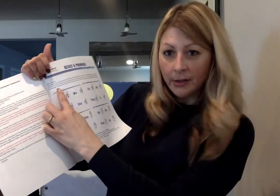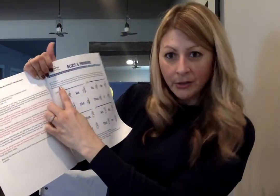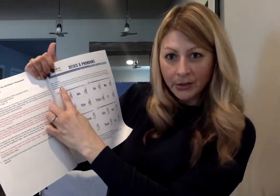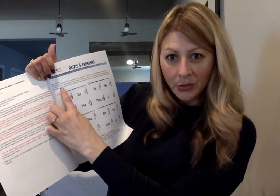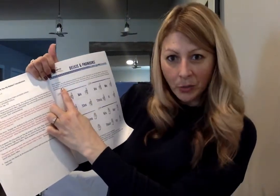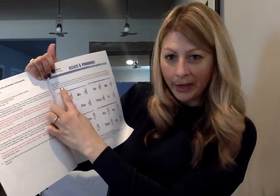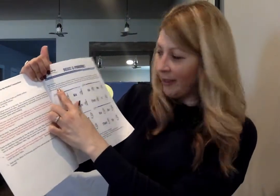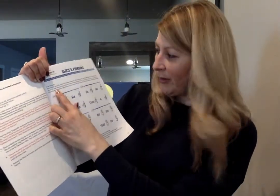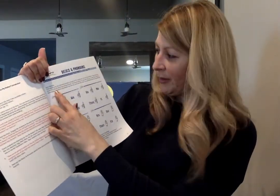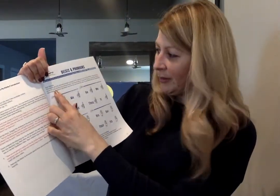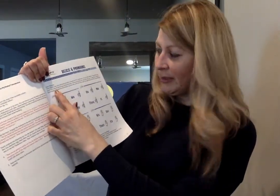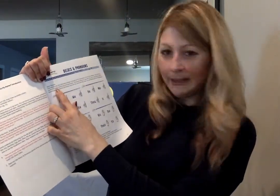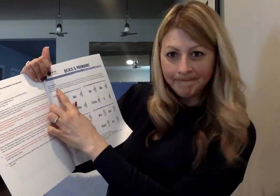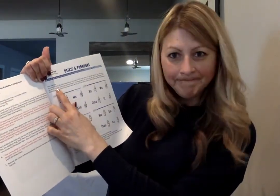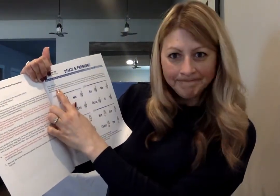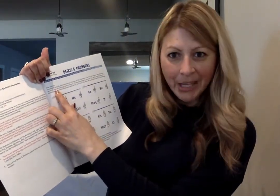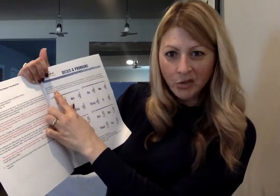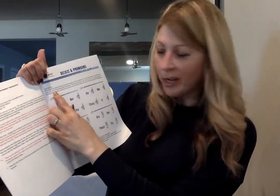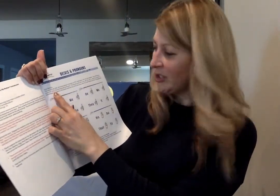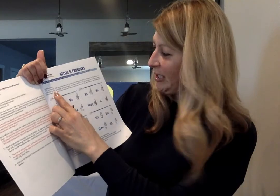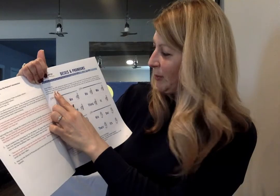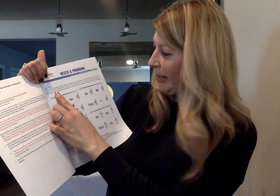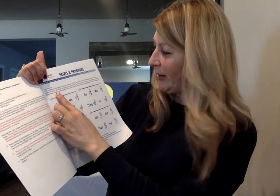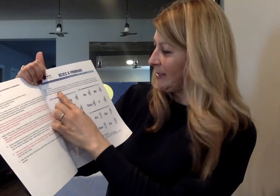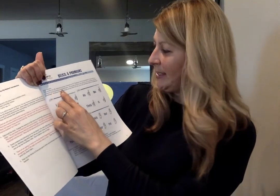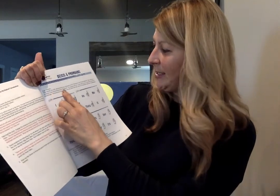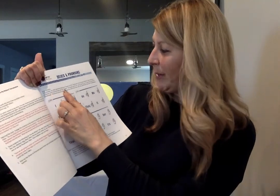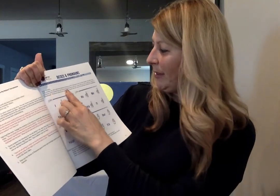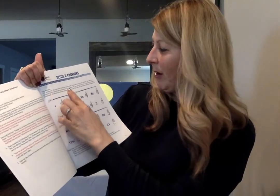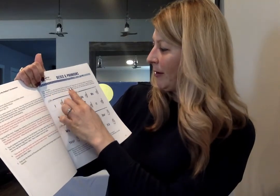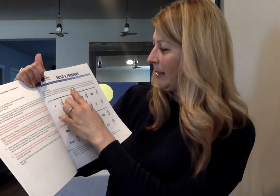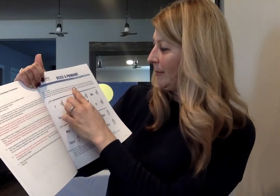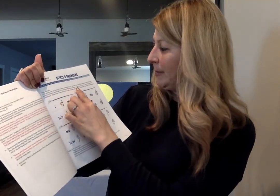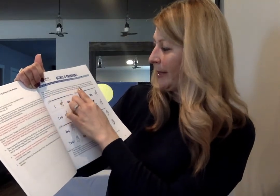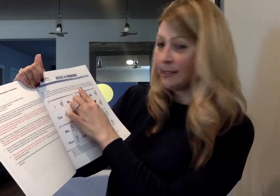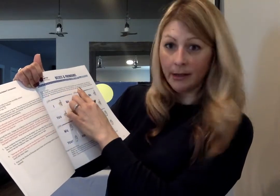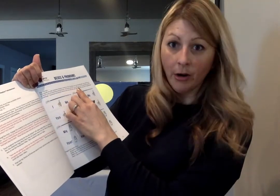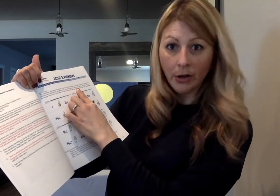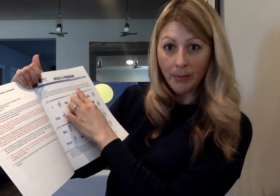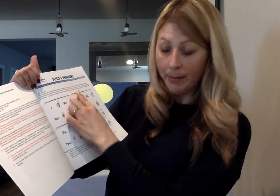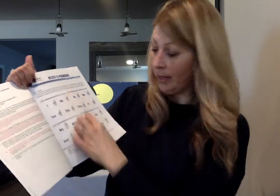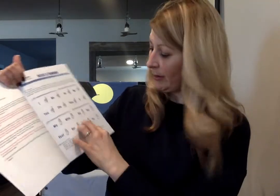little story or a little introduction. Dear parents, this month our theme is based on Are You My Mother?